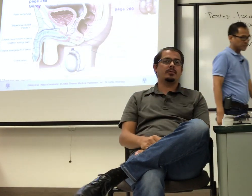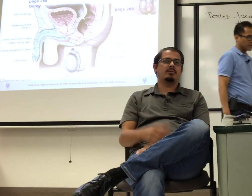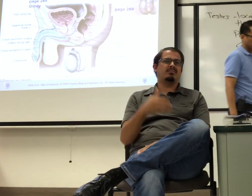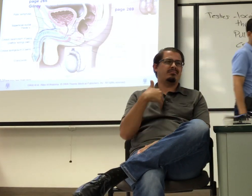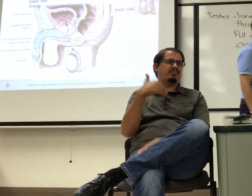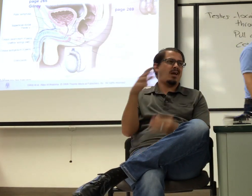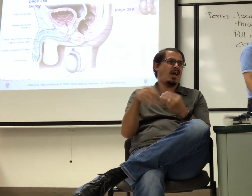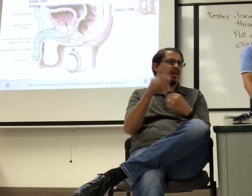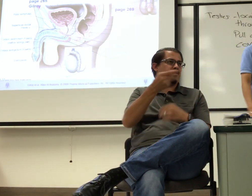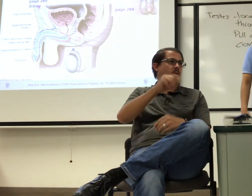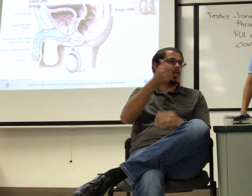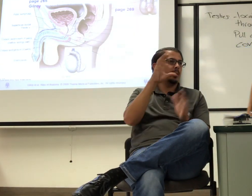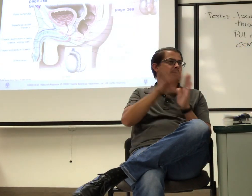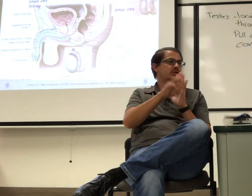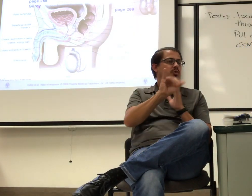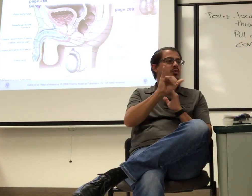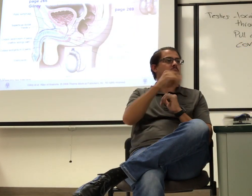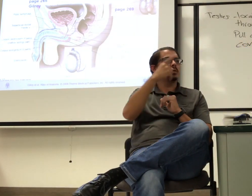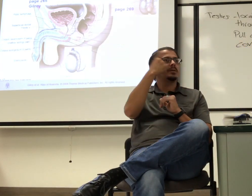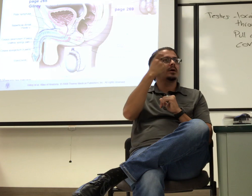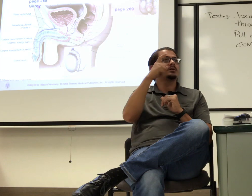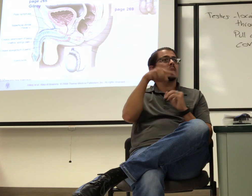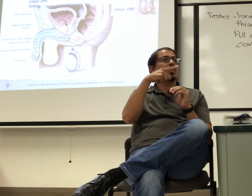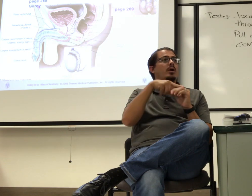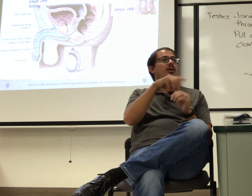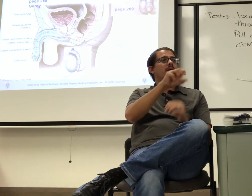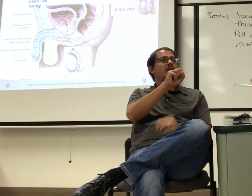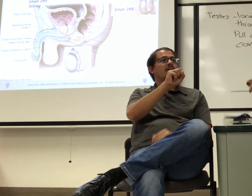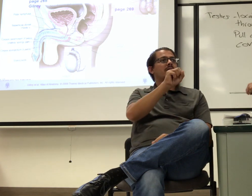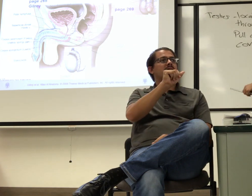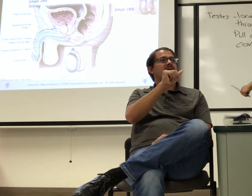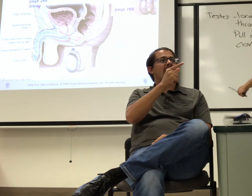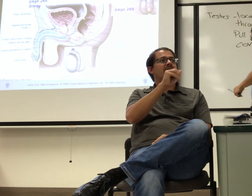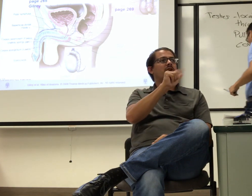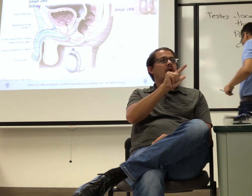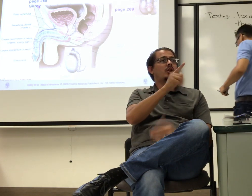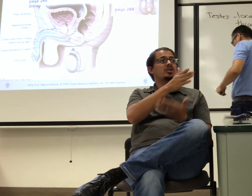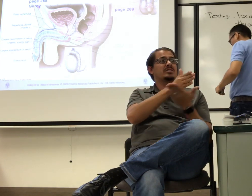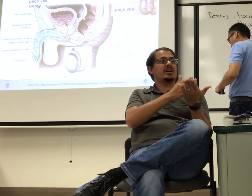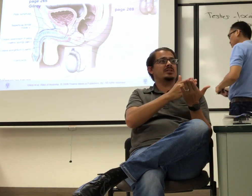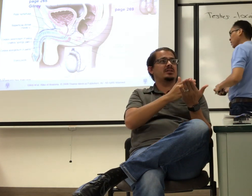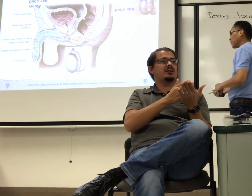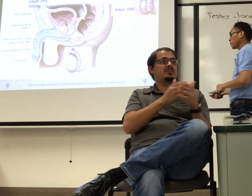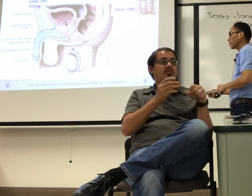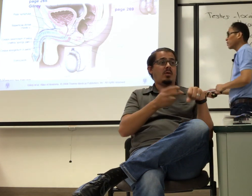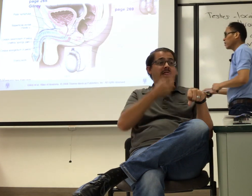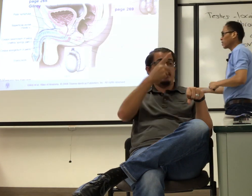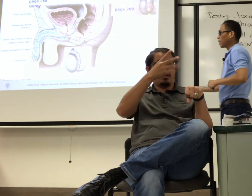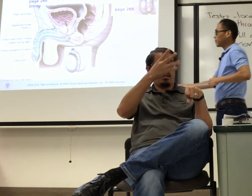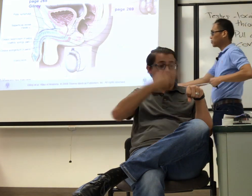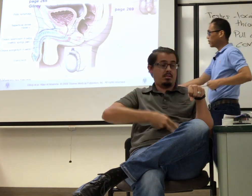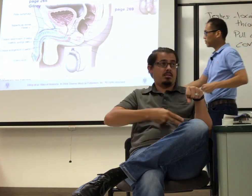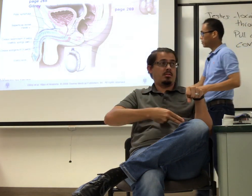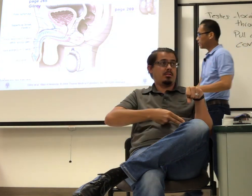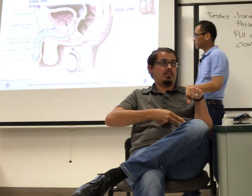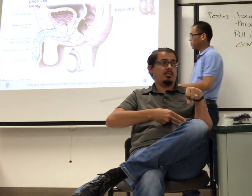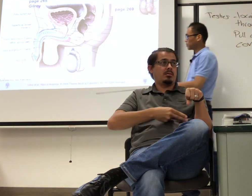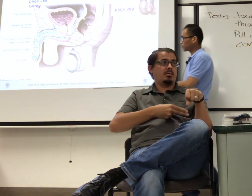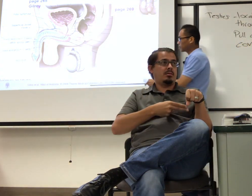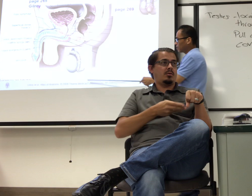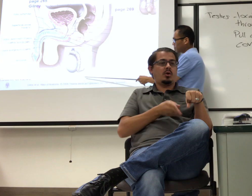other pictures in here too, because when you do a sagittal section, you're cutting right in the middle, and you cut right between